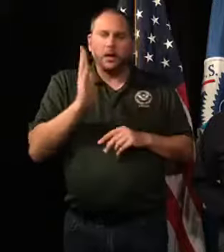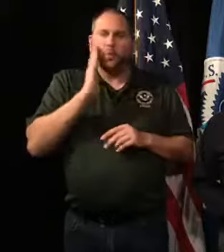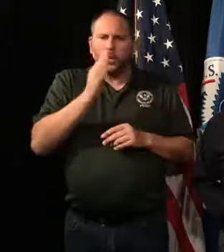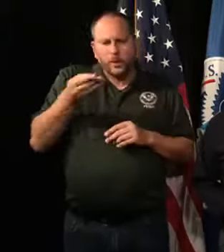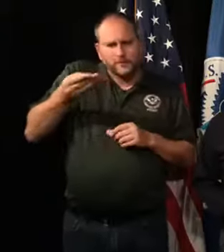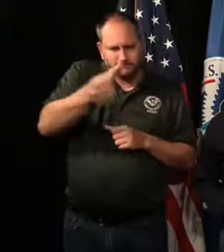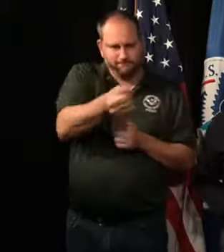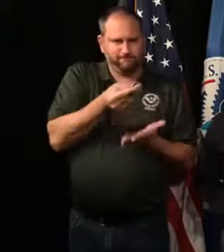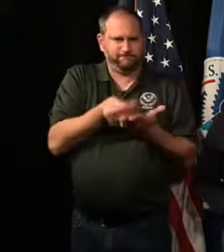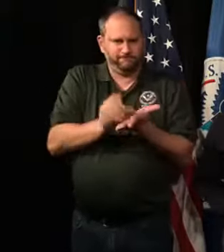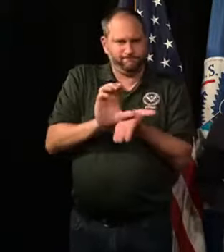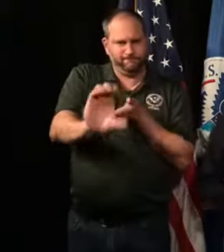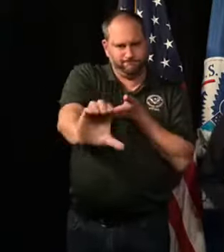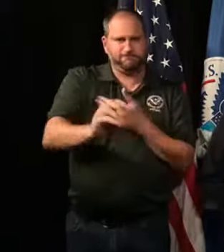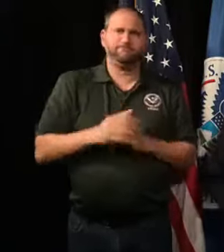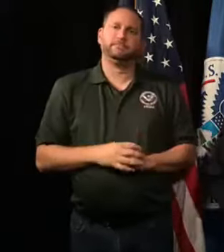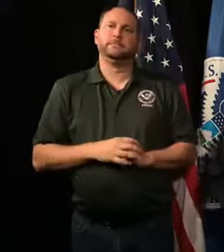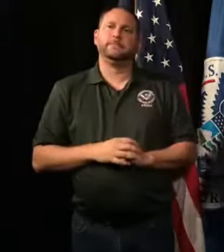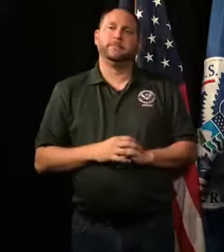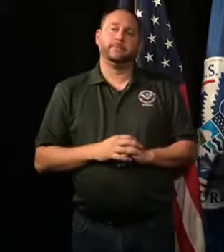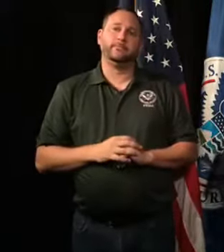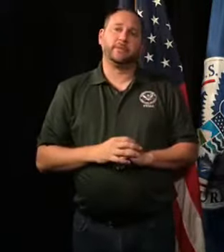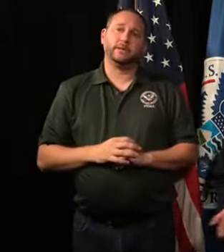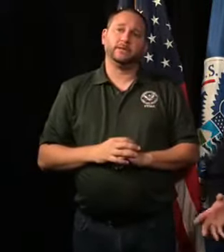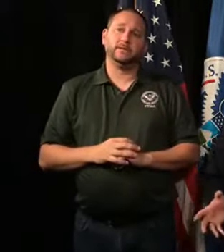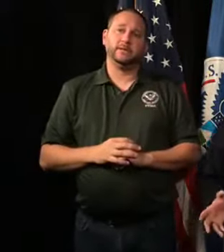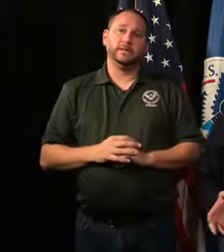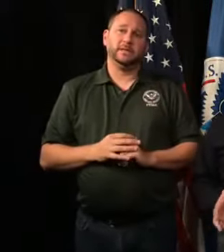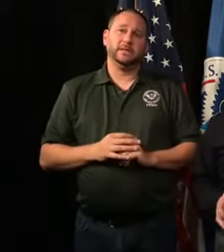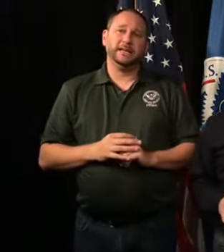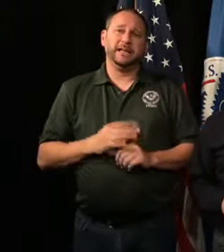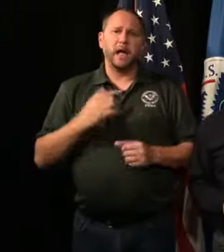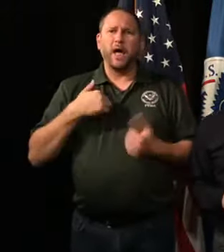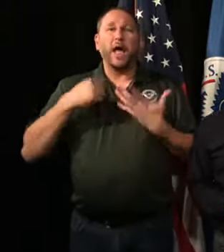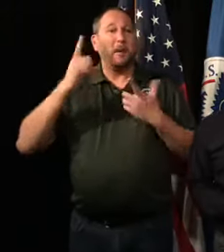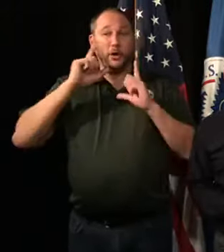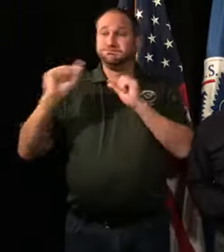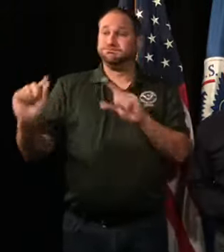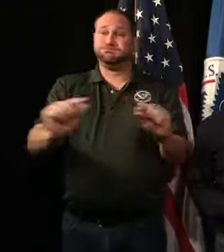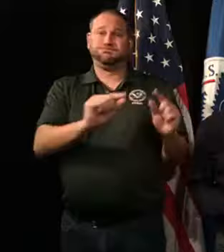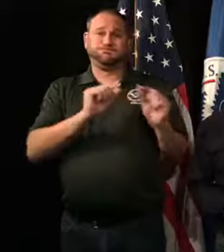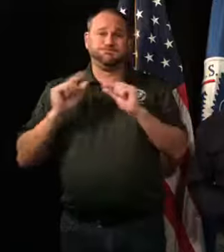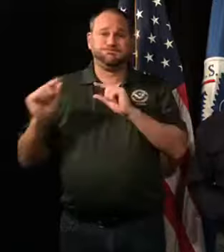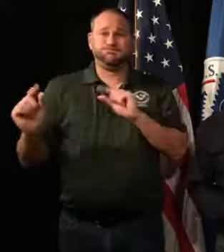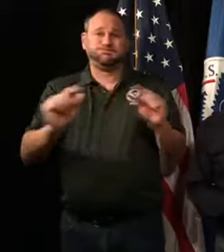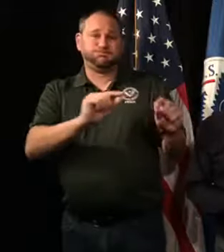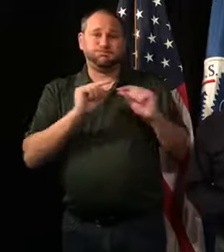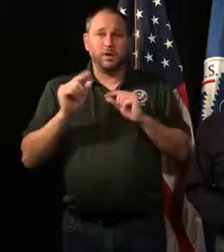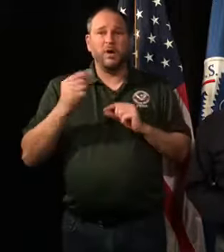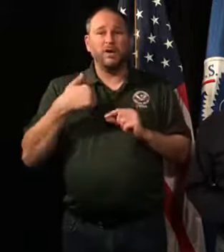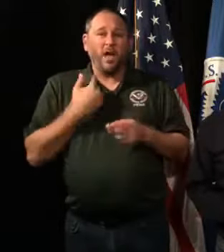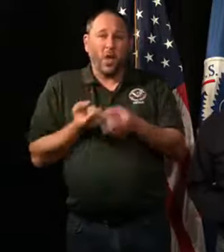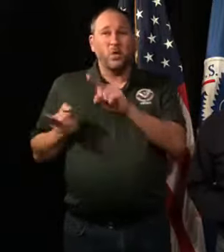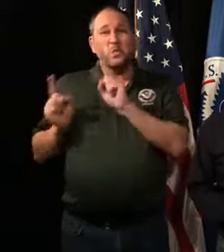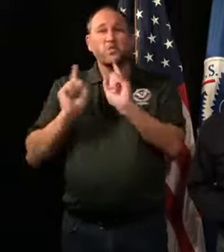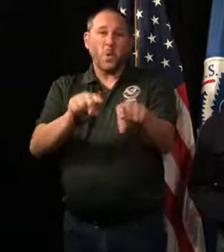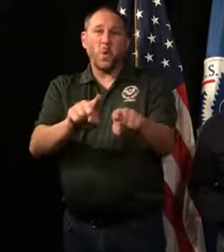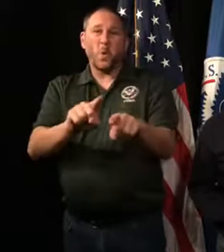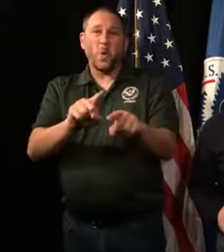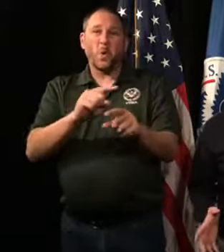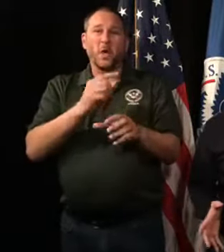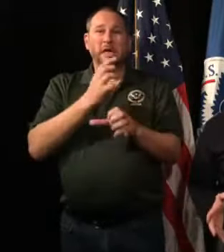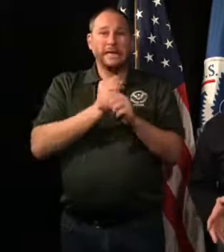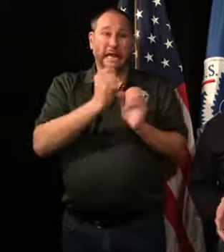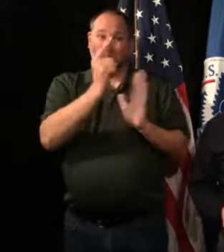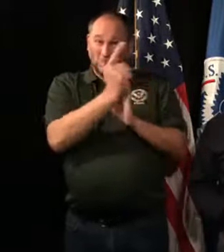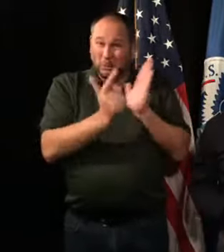through. So, I'm already hearing rumors that you need to go out and seek legal advice even